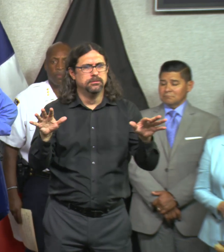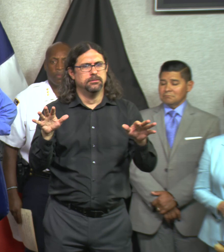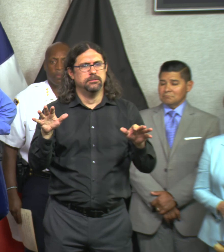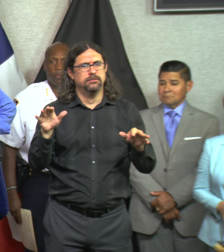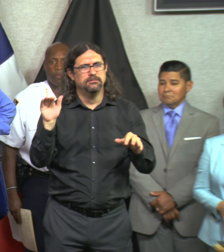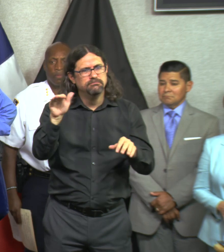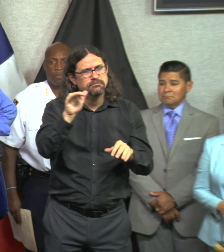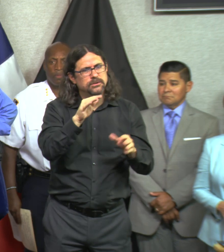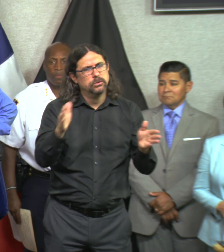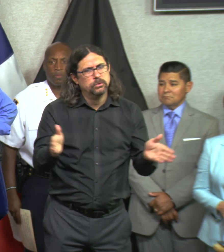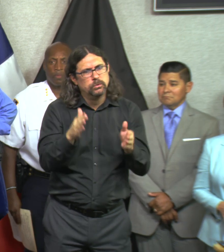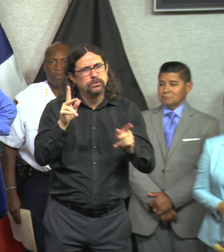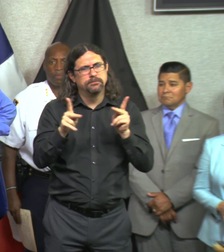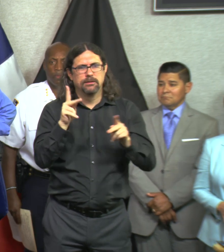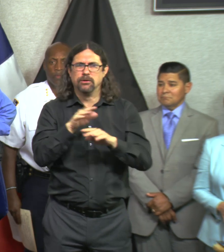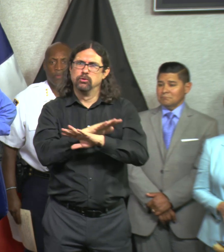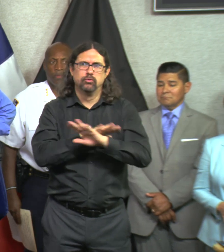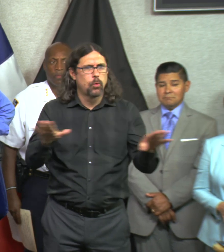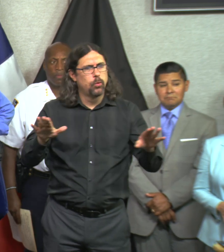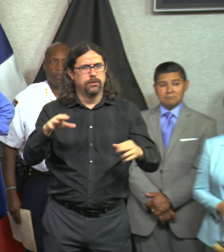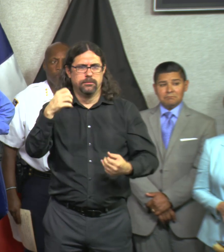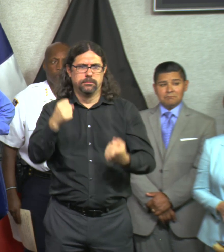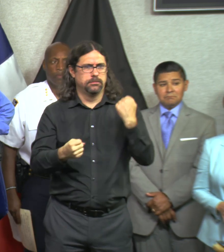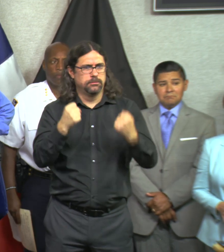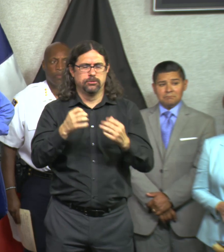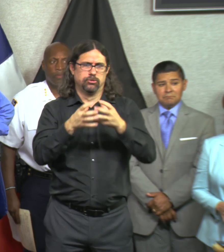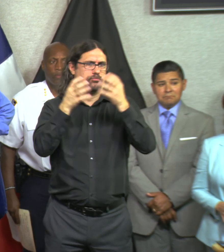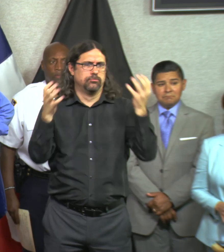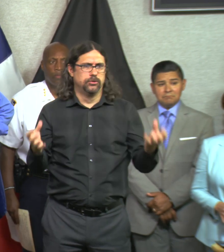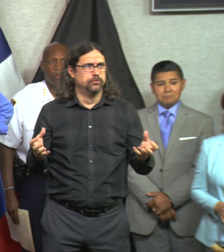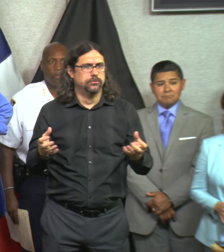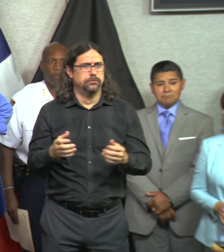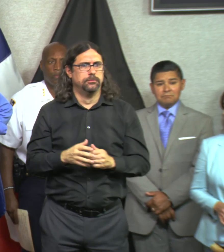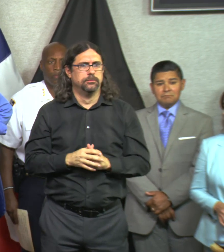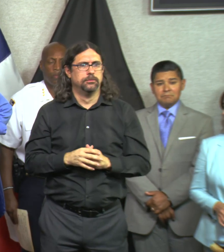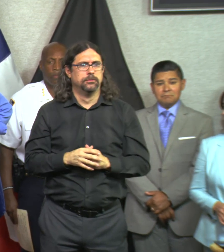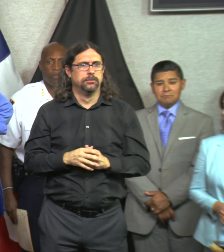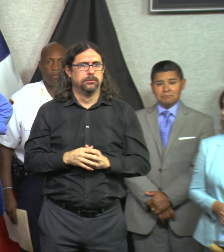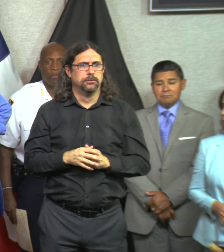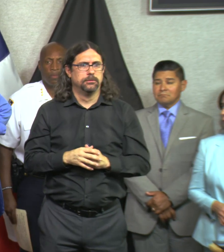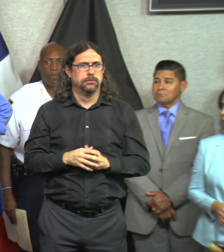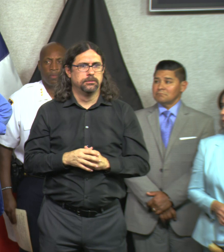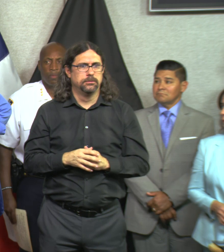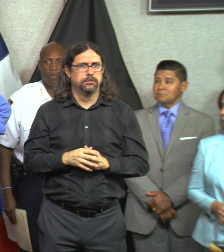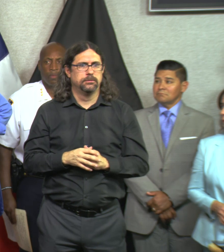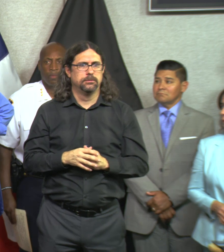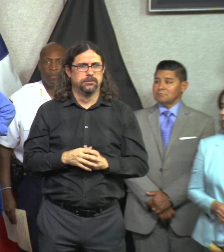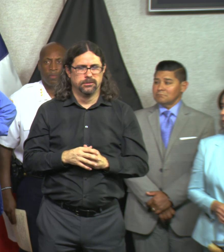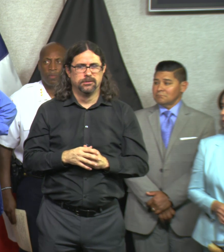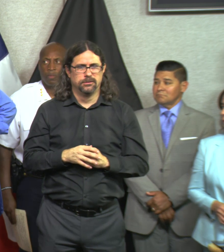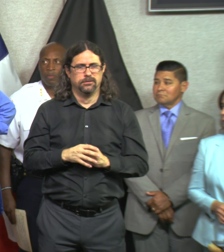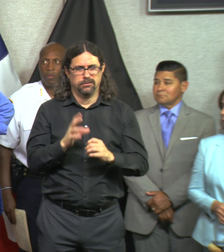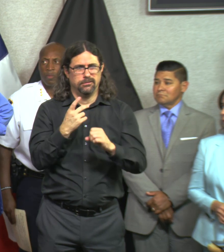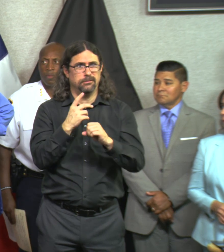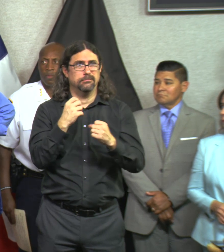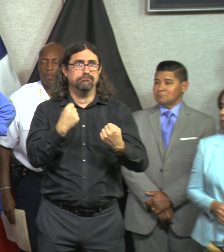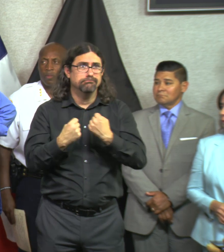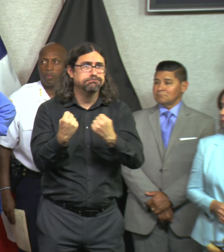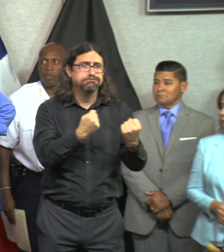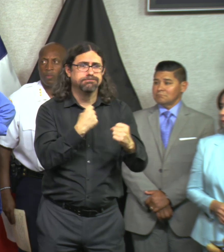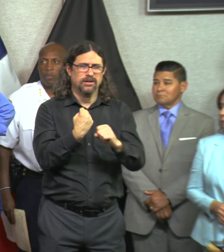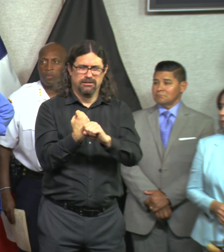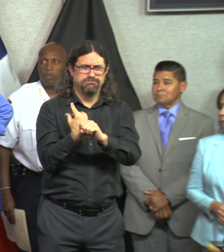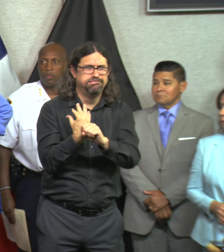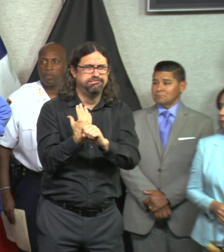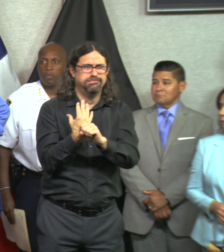about, in our preparations for this, the air quality question has not been the central concern. There's a host of other things that have been, but it's a great issue and we